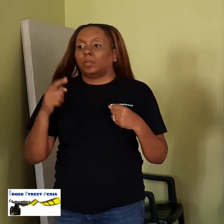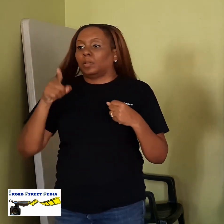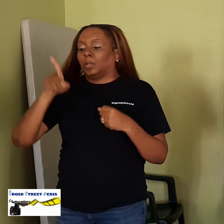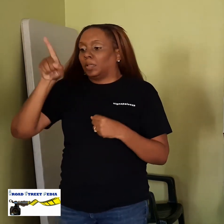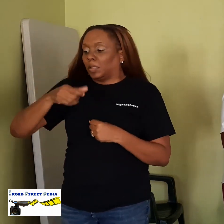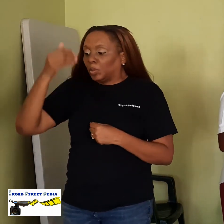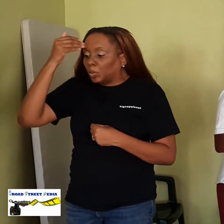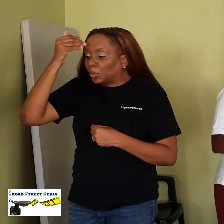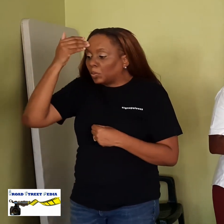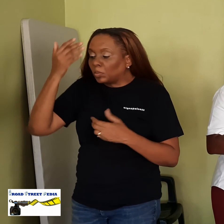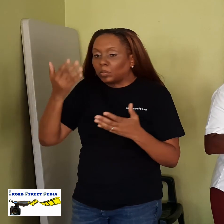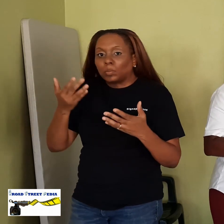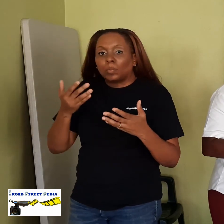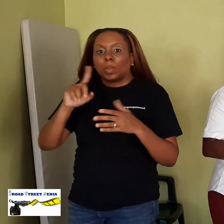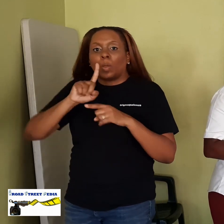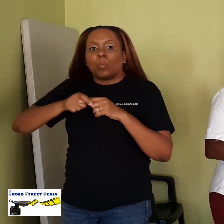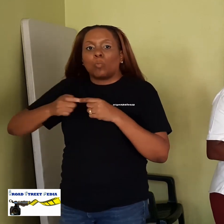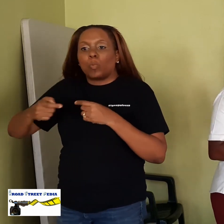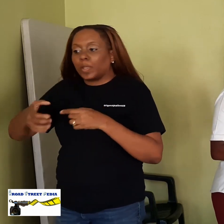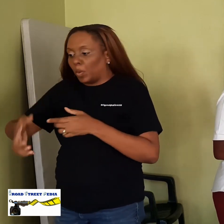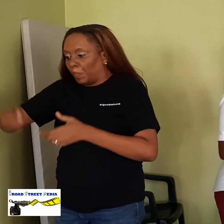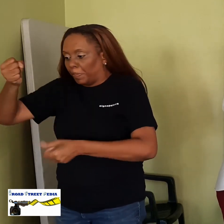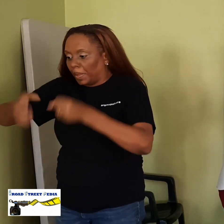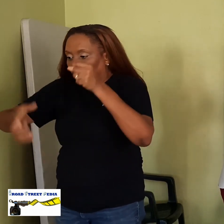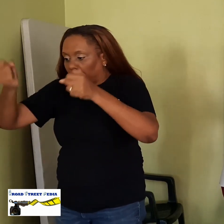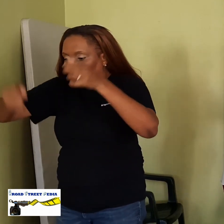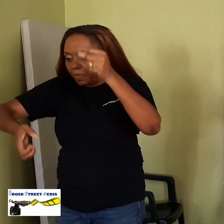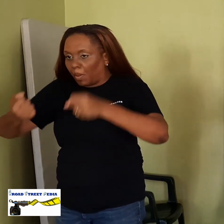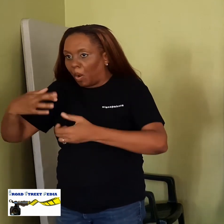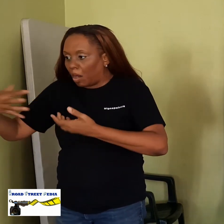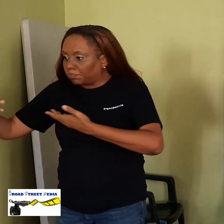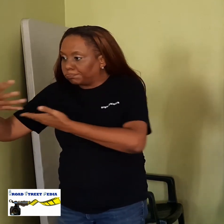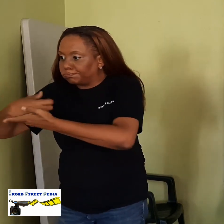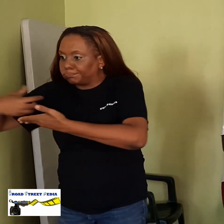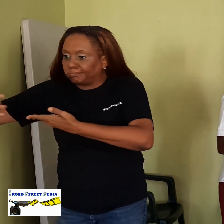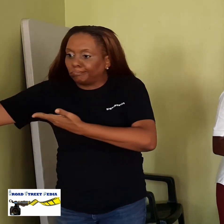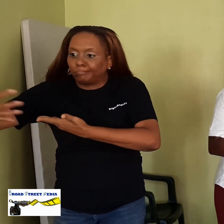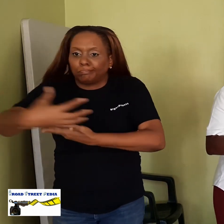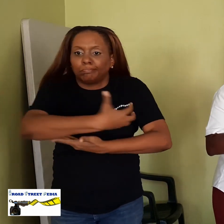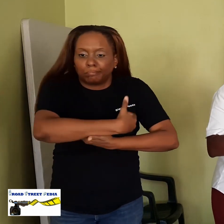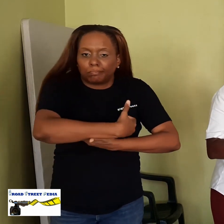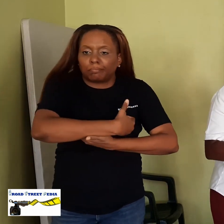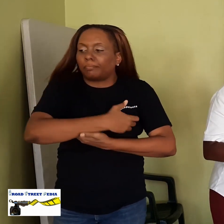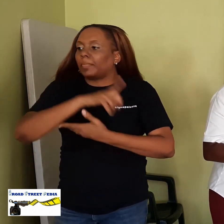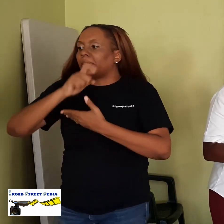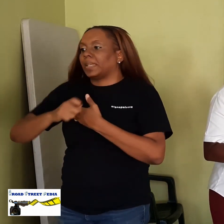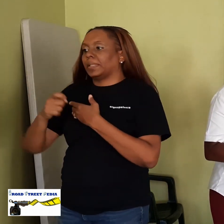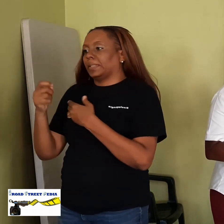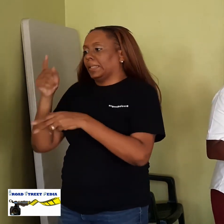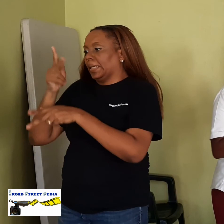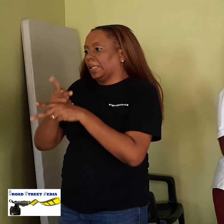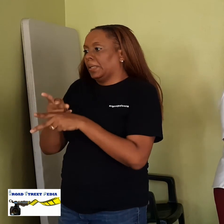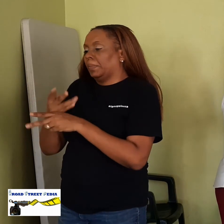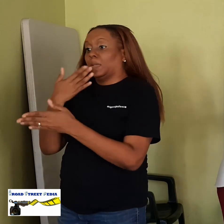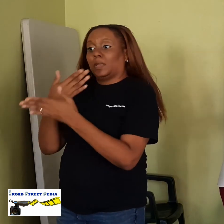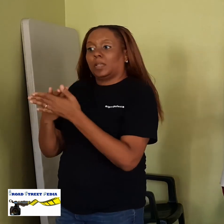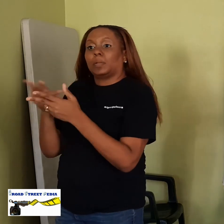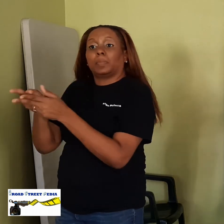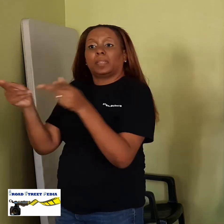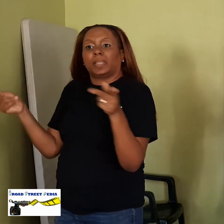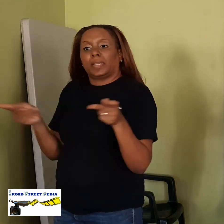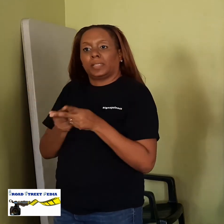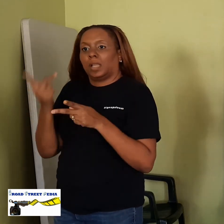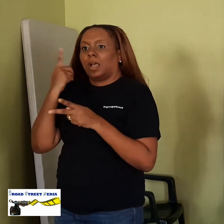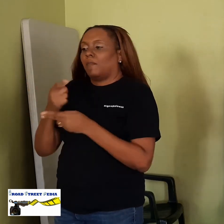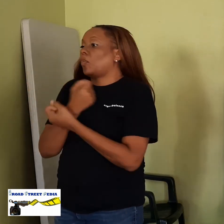identifying that we must harvest them the right way, and then we must store them under the right temperature that will keep your